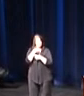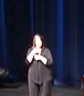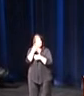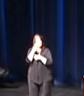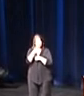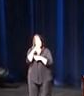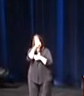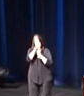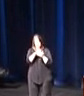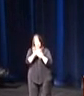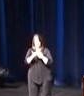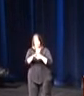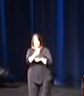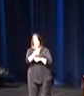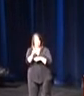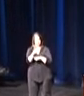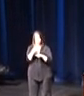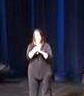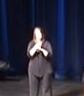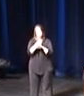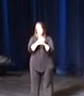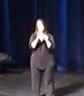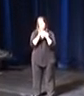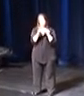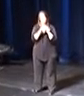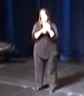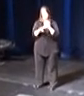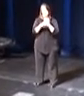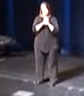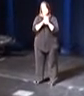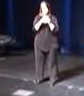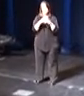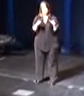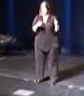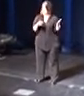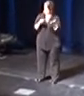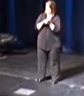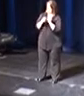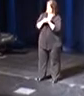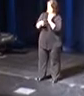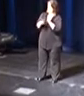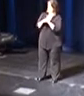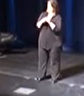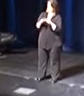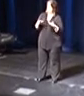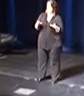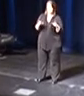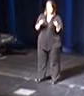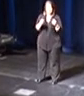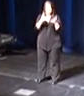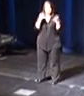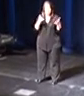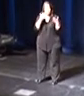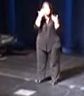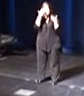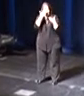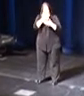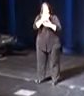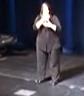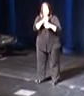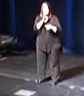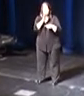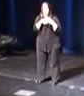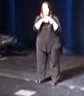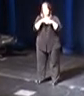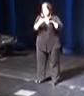that diagnosis are using more negative language. What do you mean by negative language? Lots of dark language. They're talking